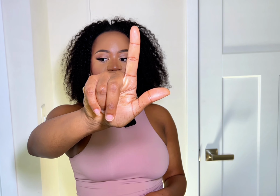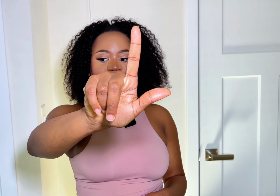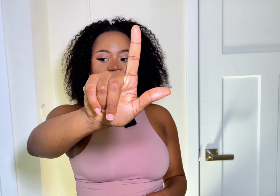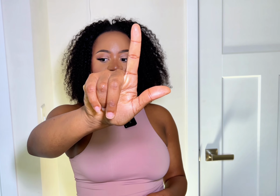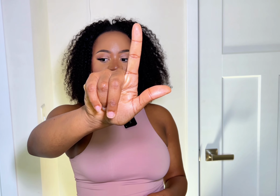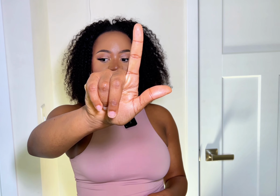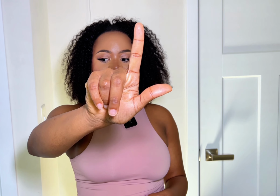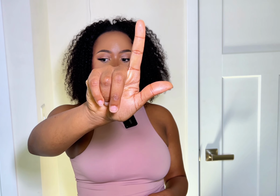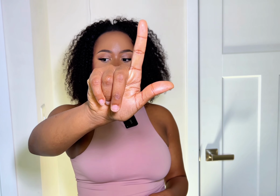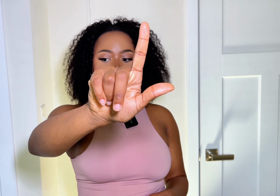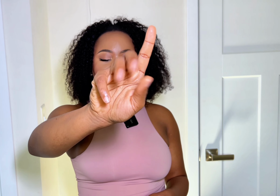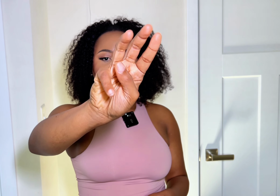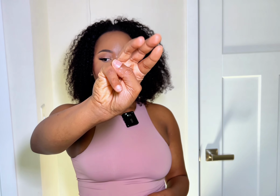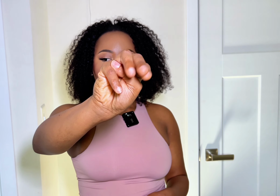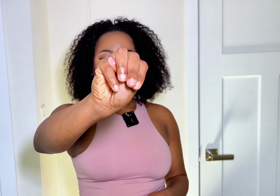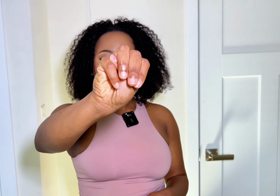L, M,